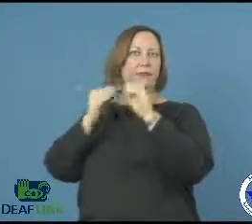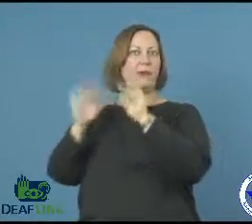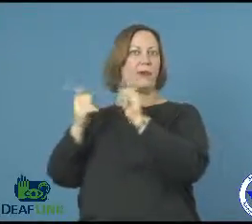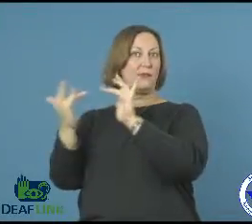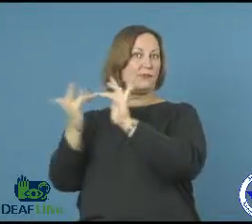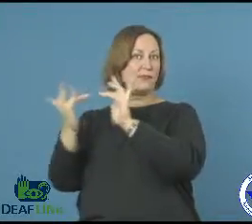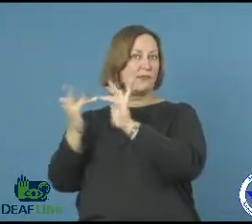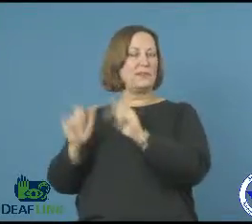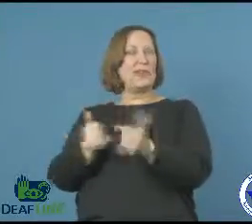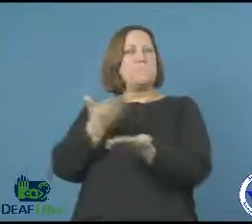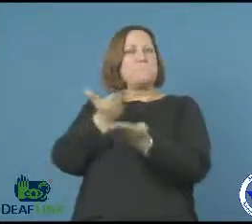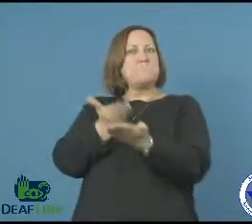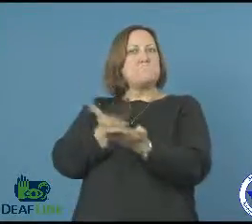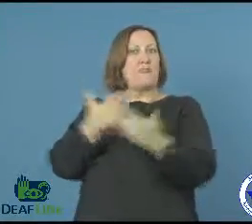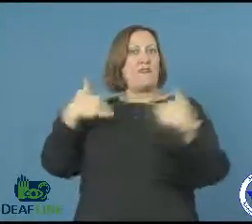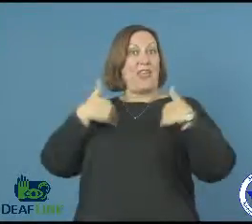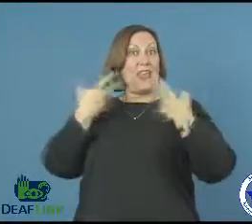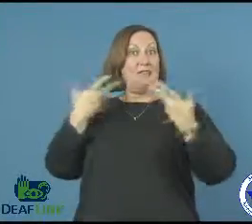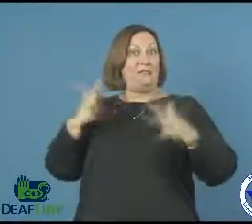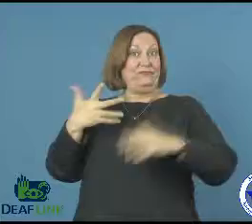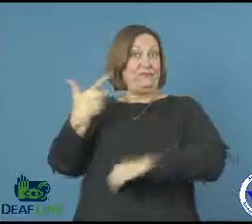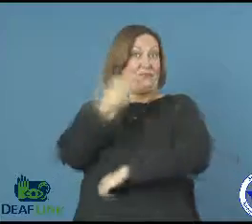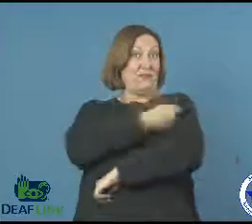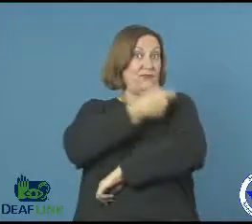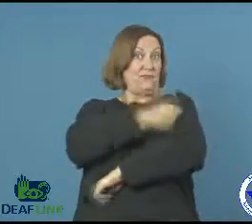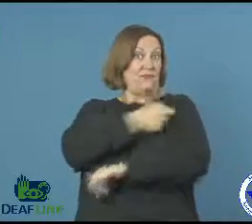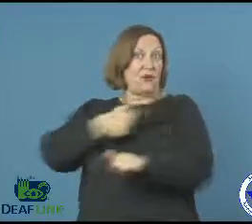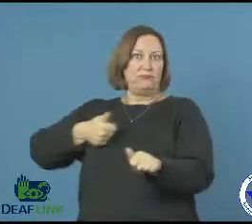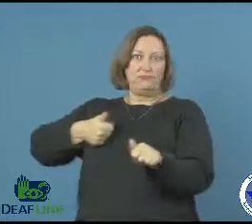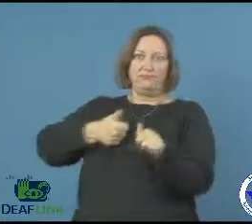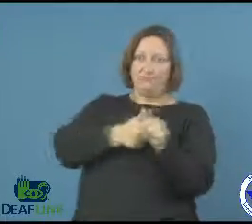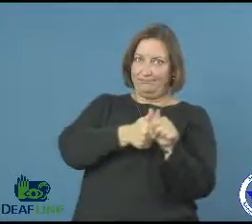proof of up-to-date vaccinations.